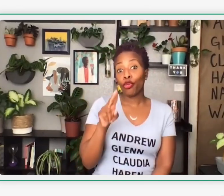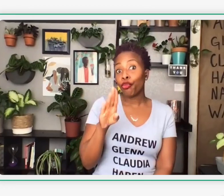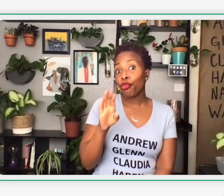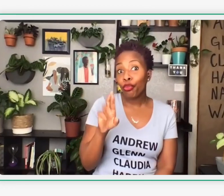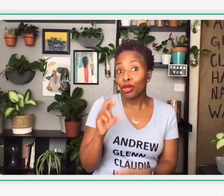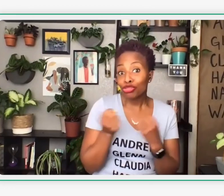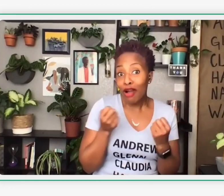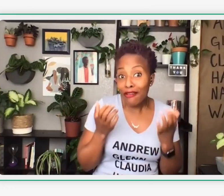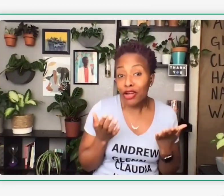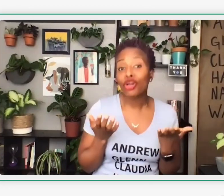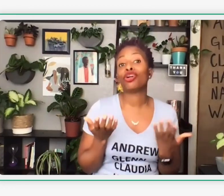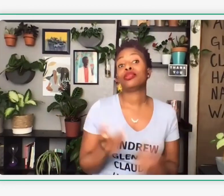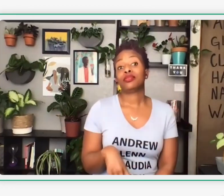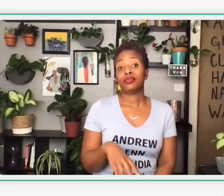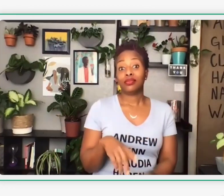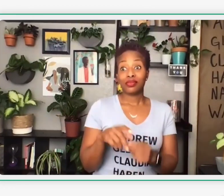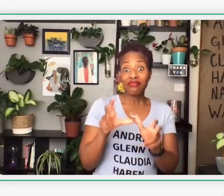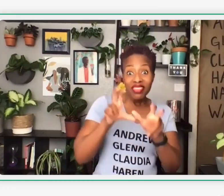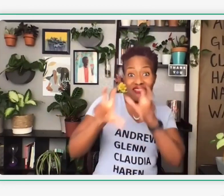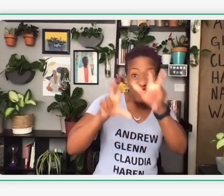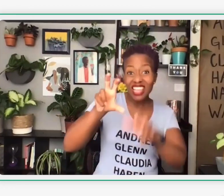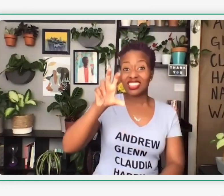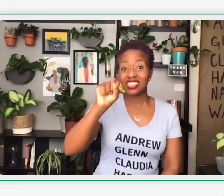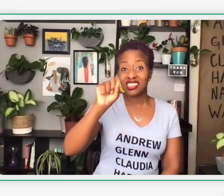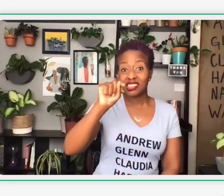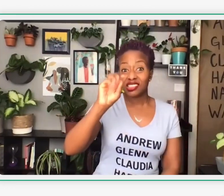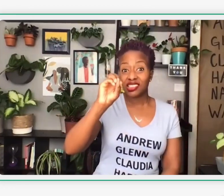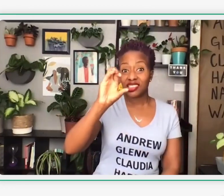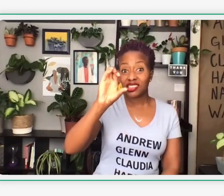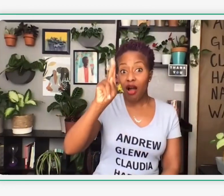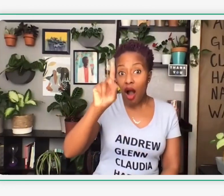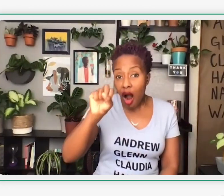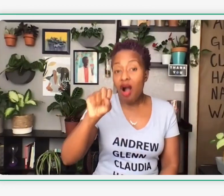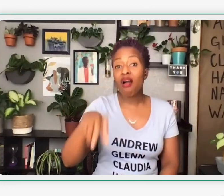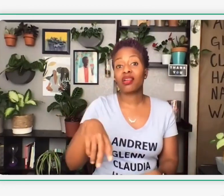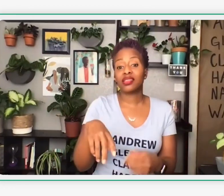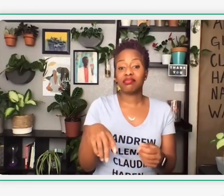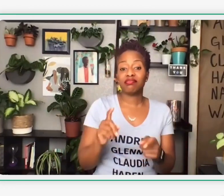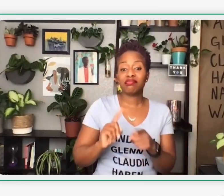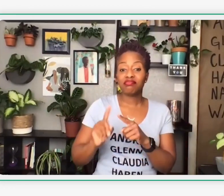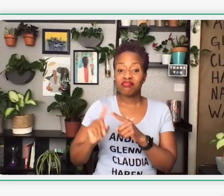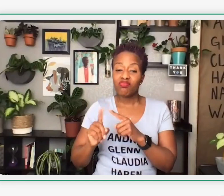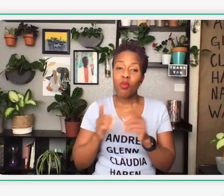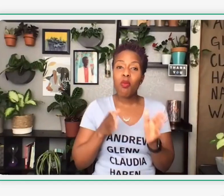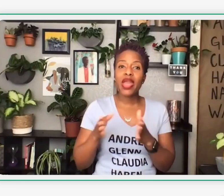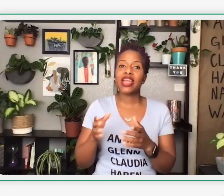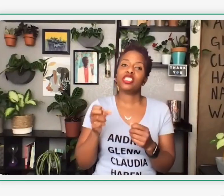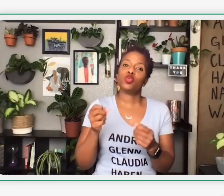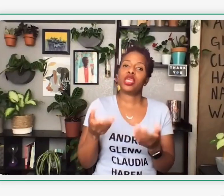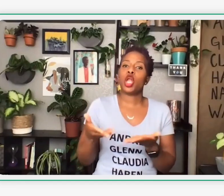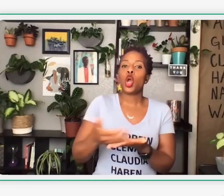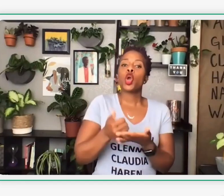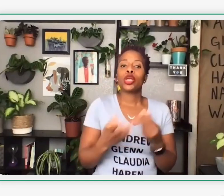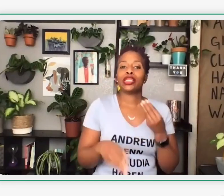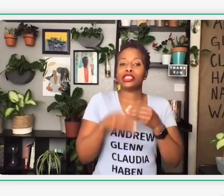You can be an Uber driver, Instacart. You can be a